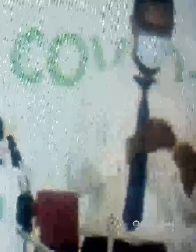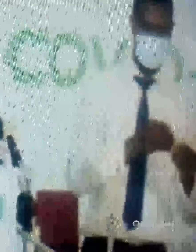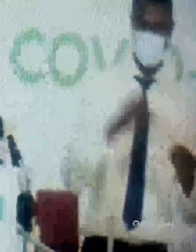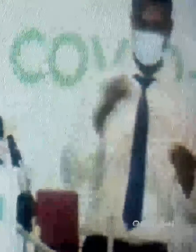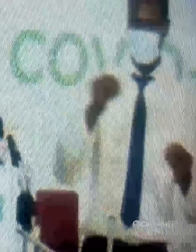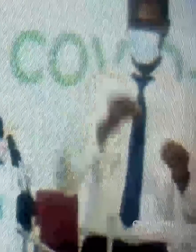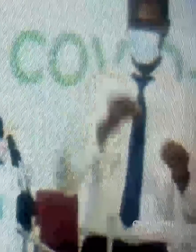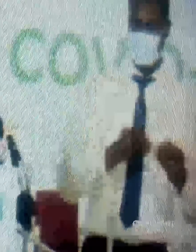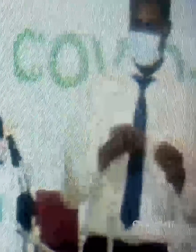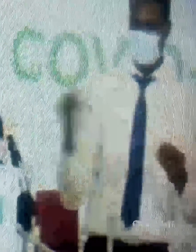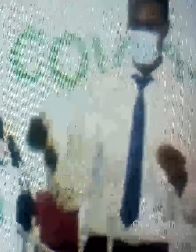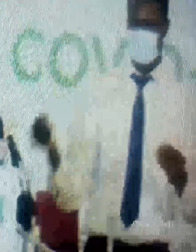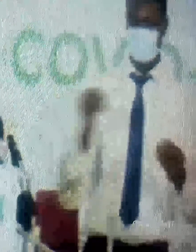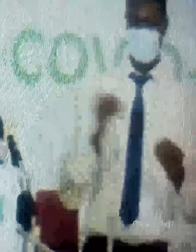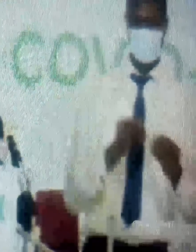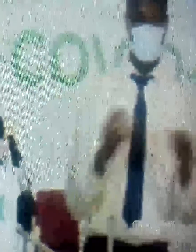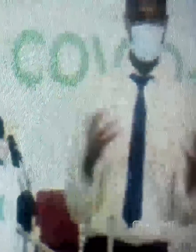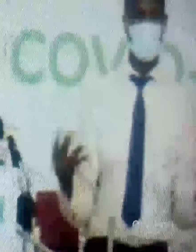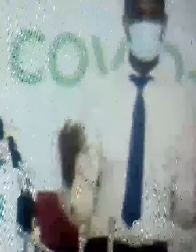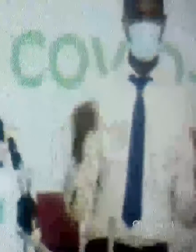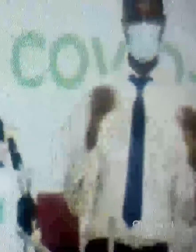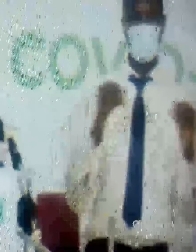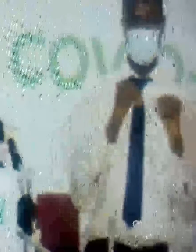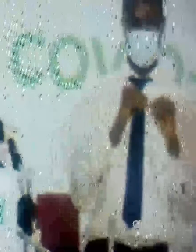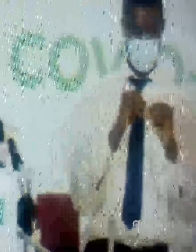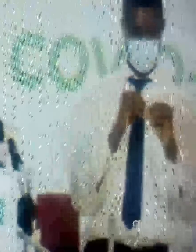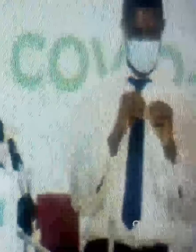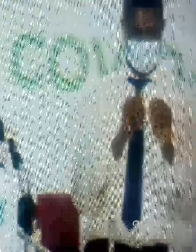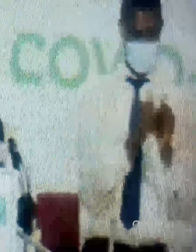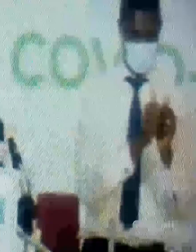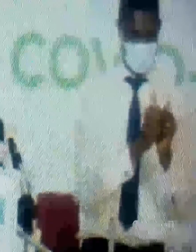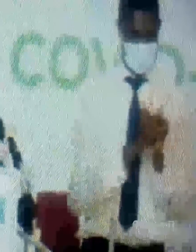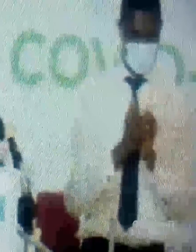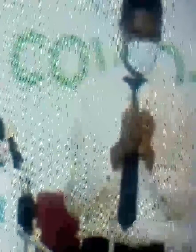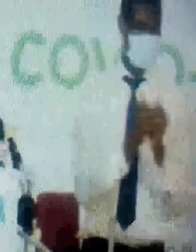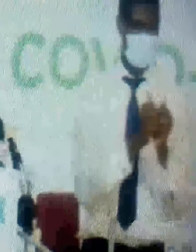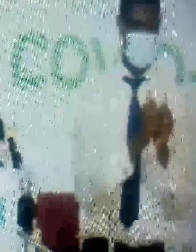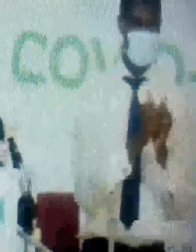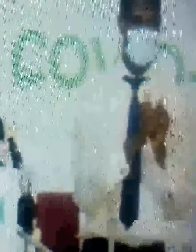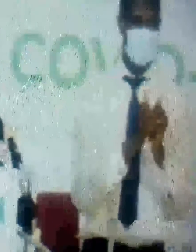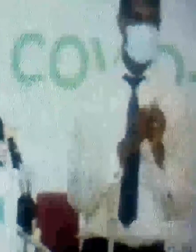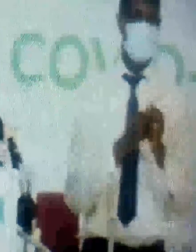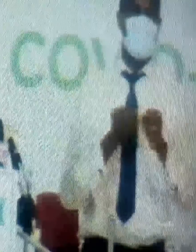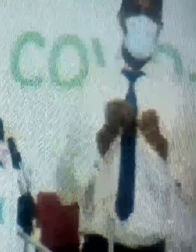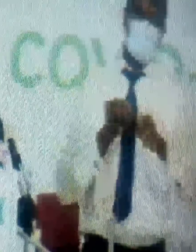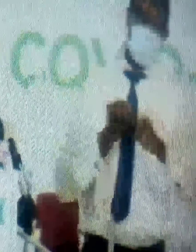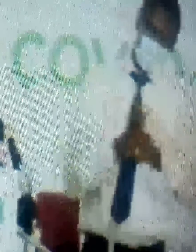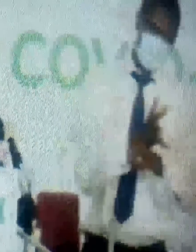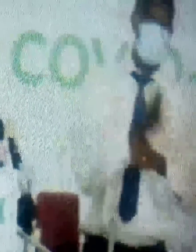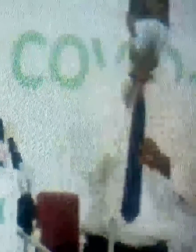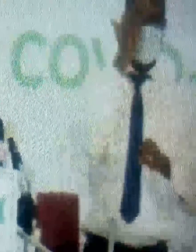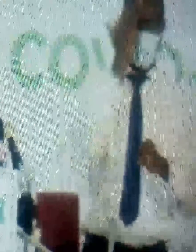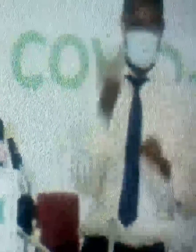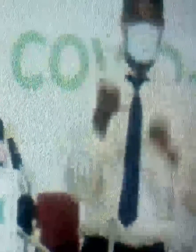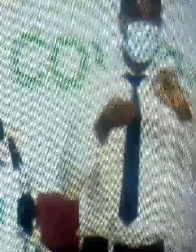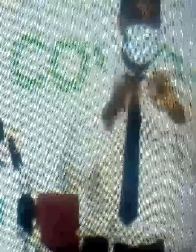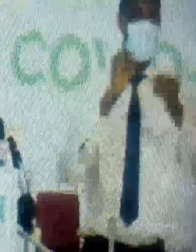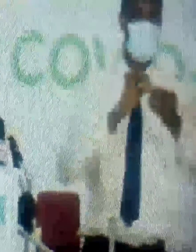without strict compliance with COVID-19 safety measures.